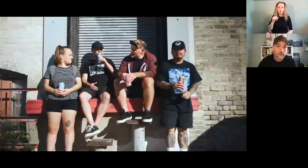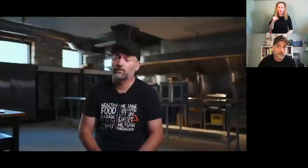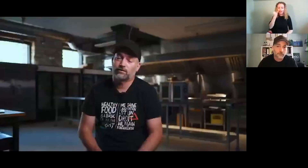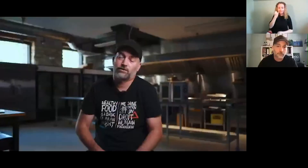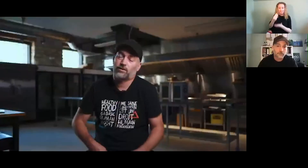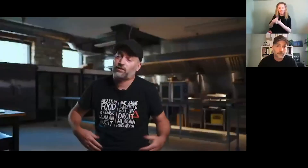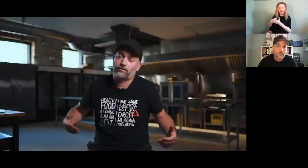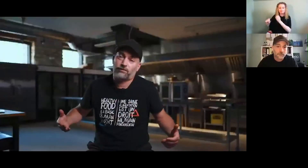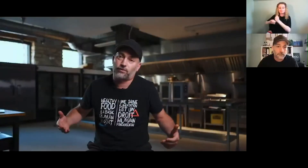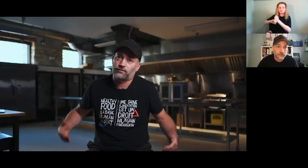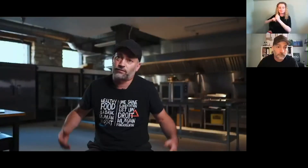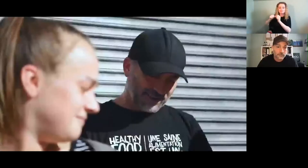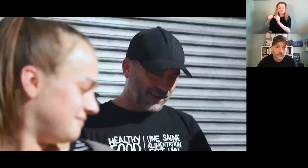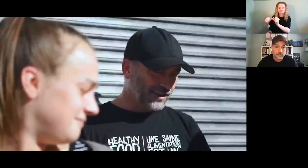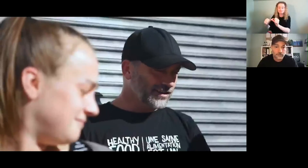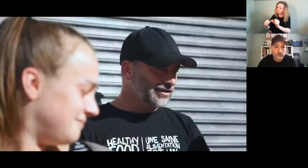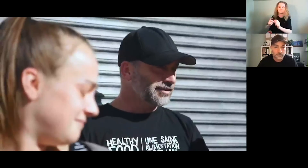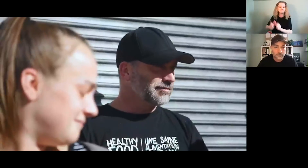support.